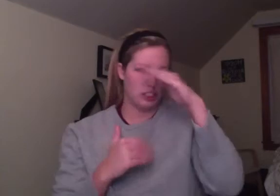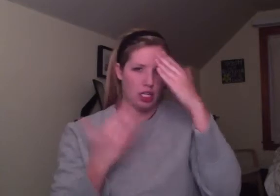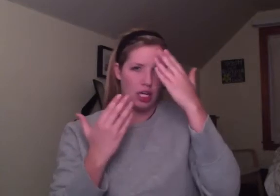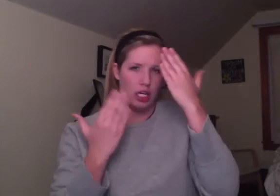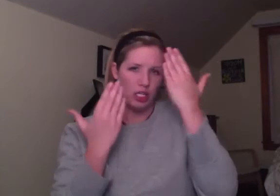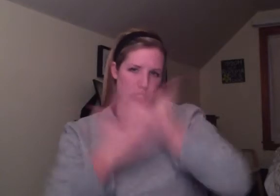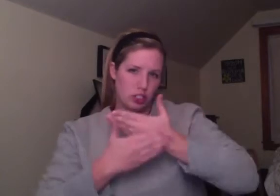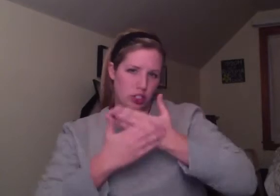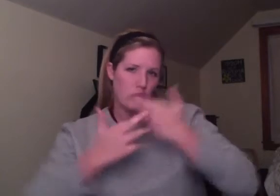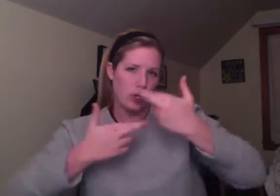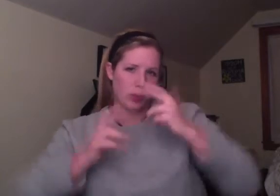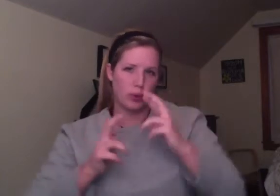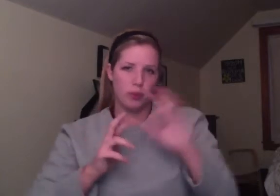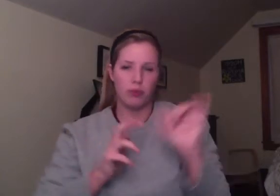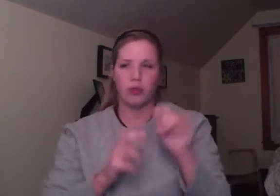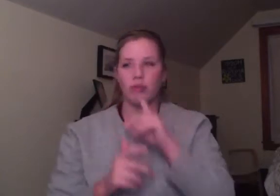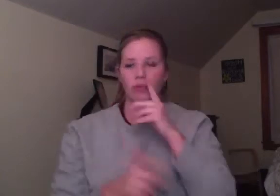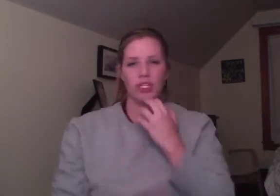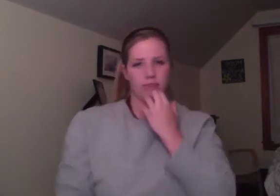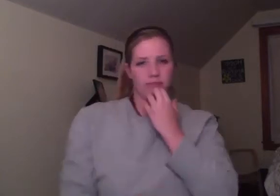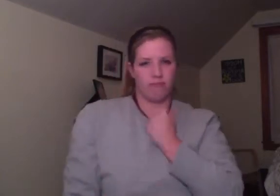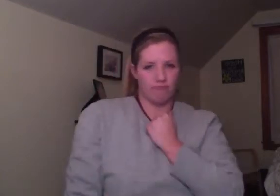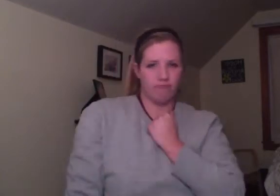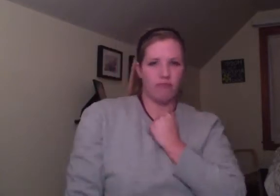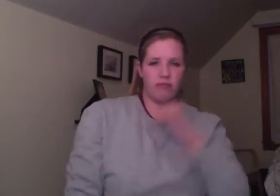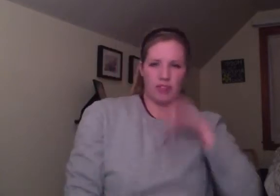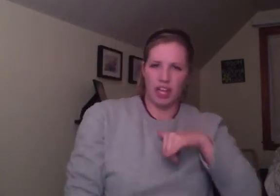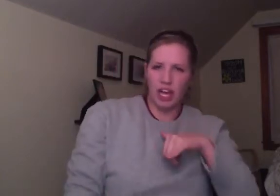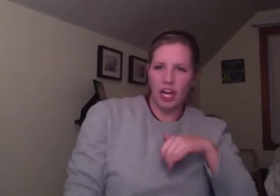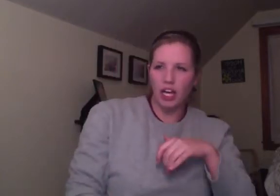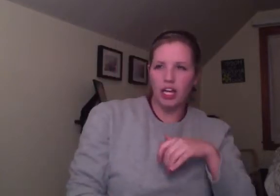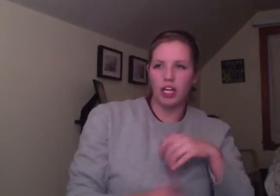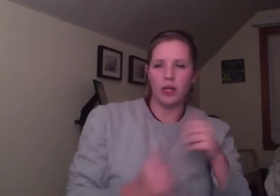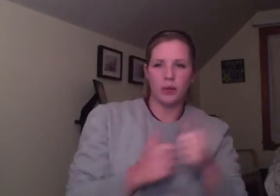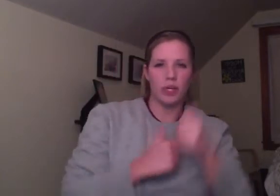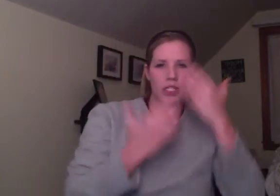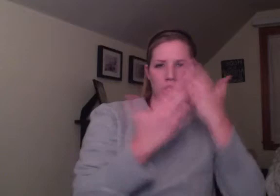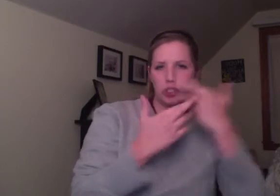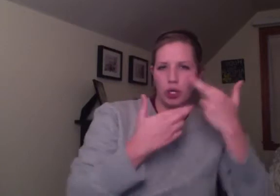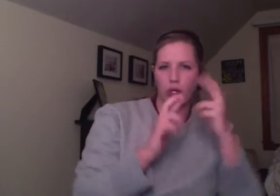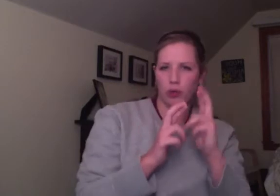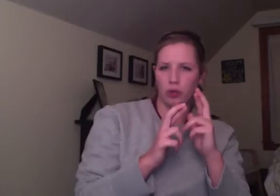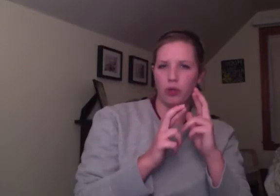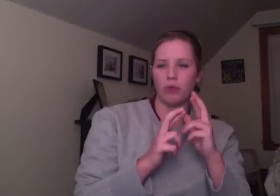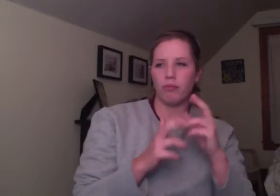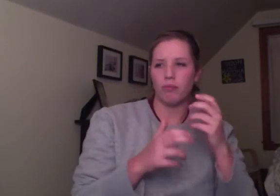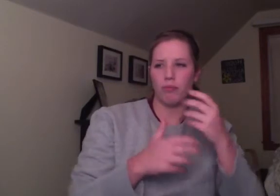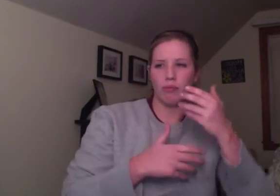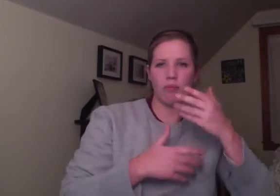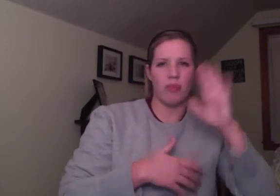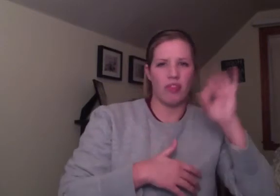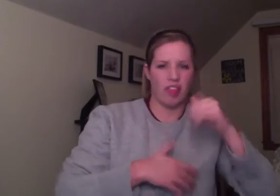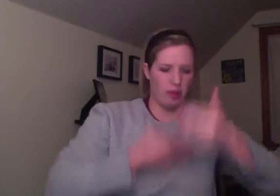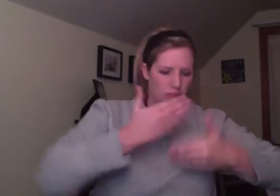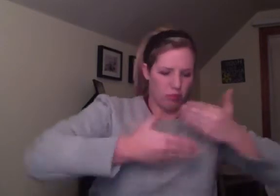buying the film, loading it in your camera, shooting it, developing the negatives, taking the negatives and making prints out of them. And